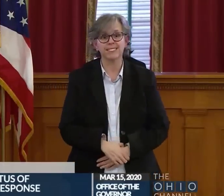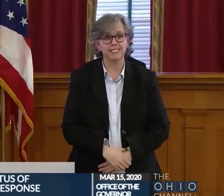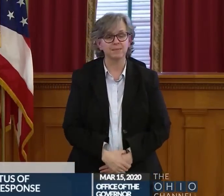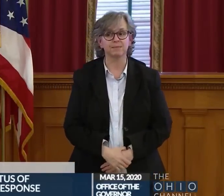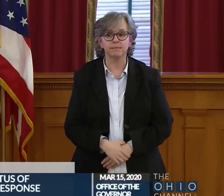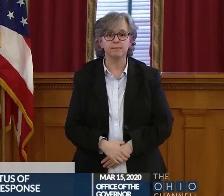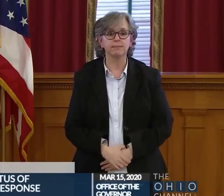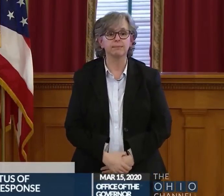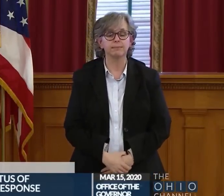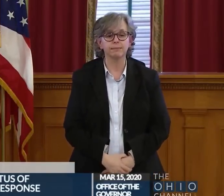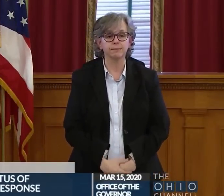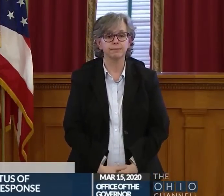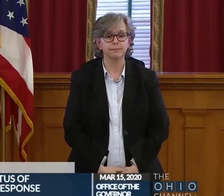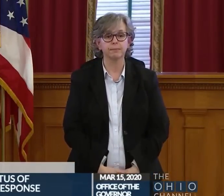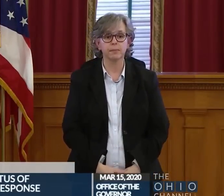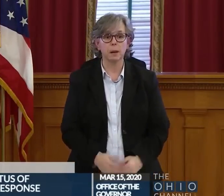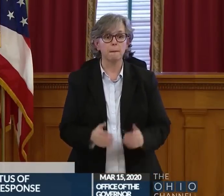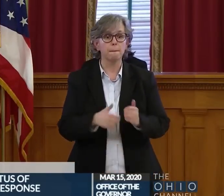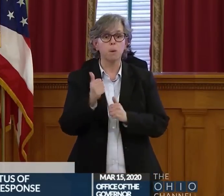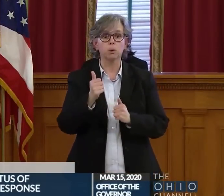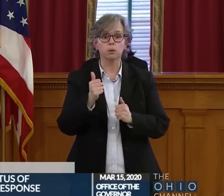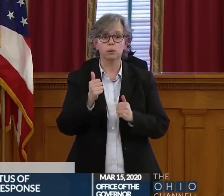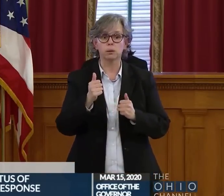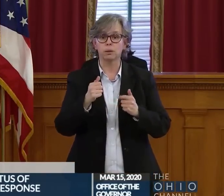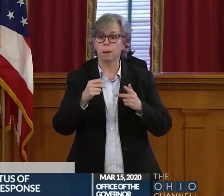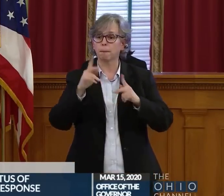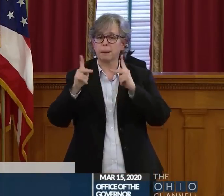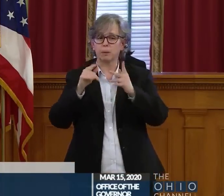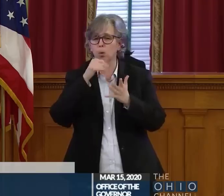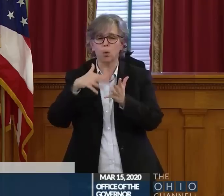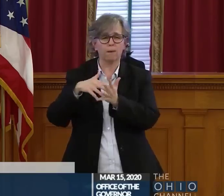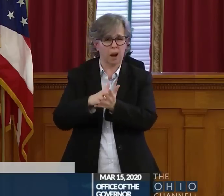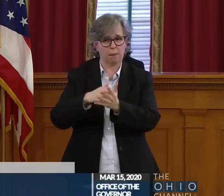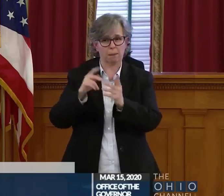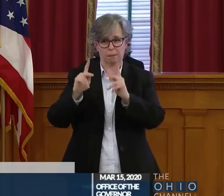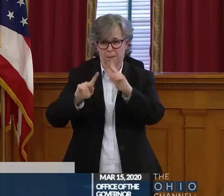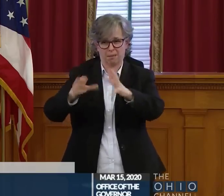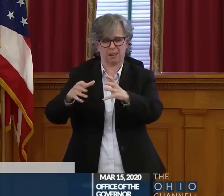Our most vulnerable population is our elderly.